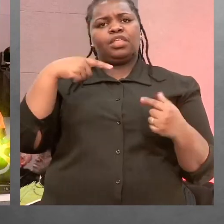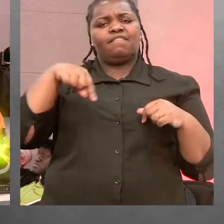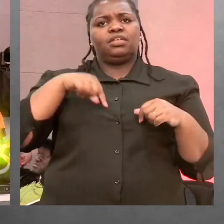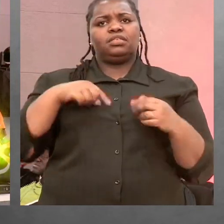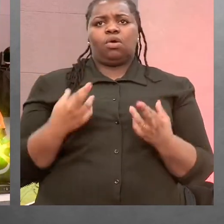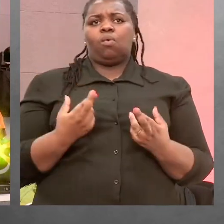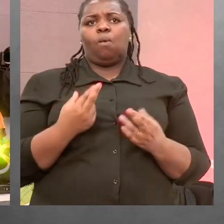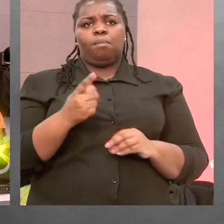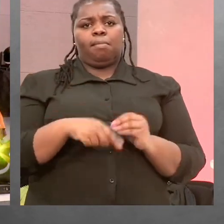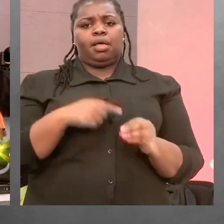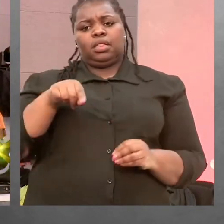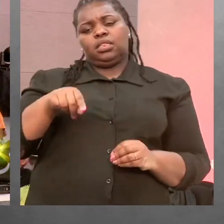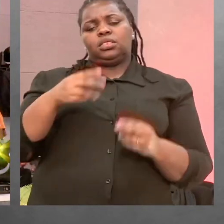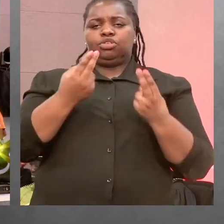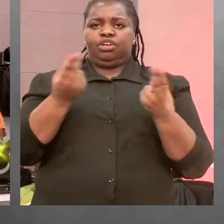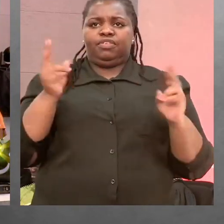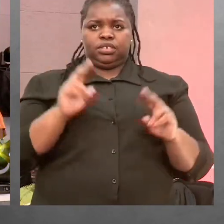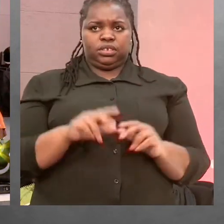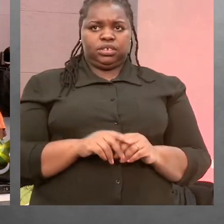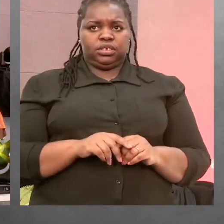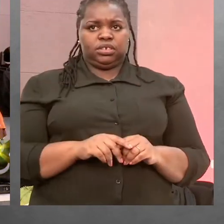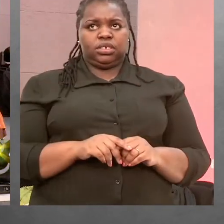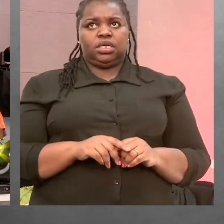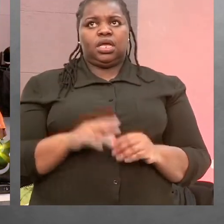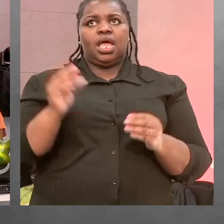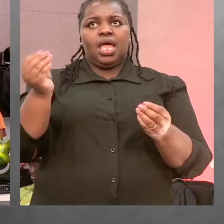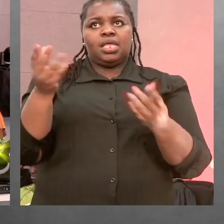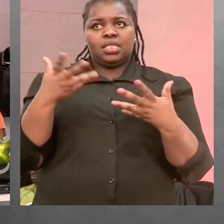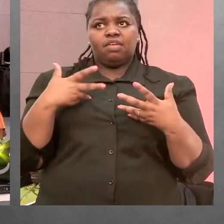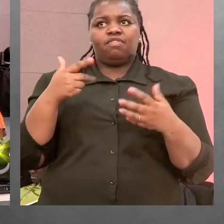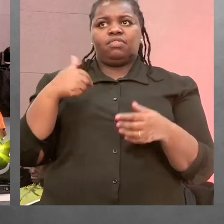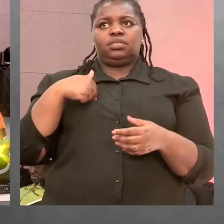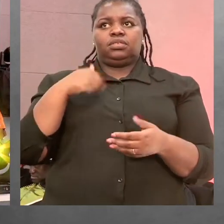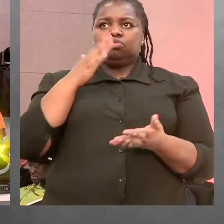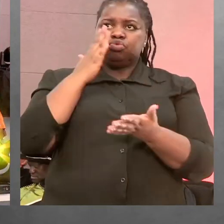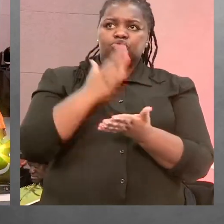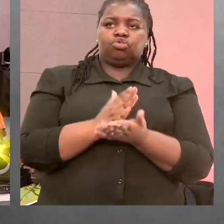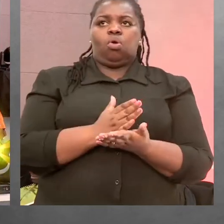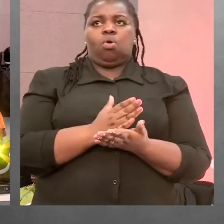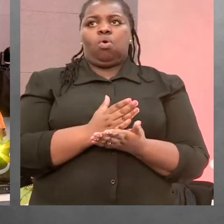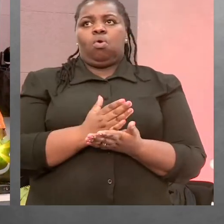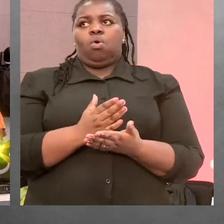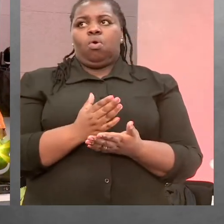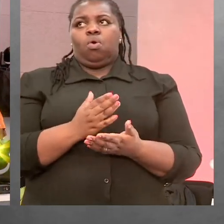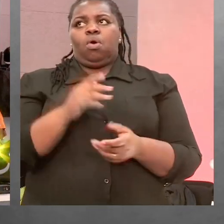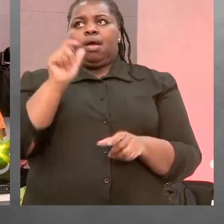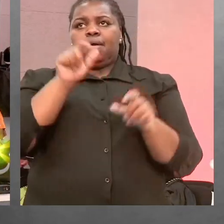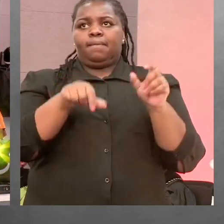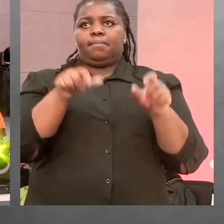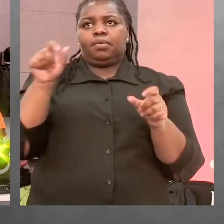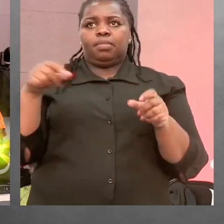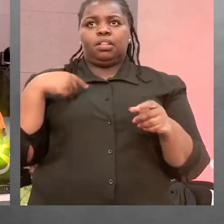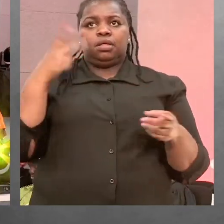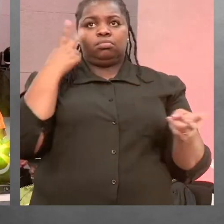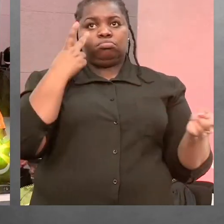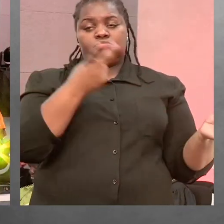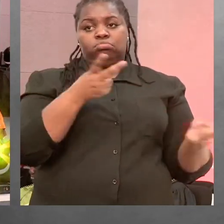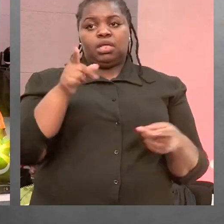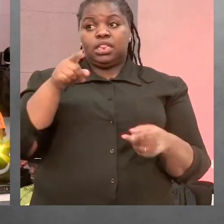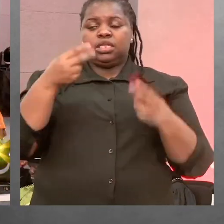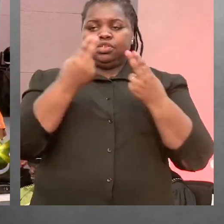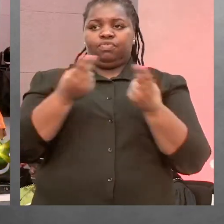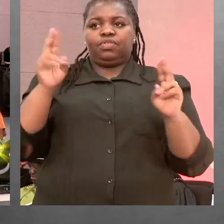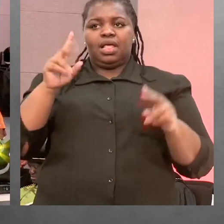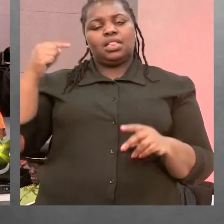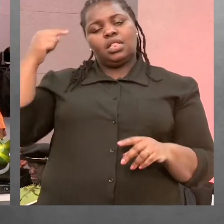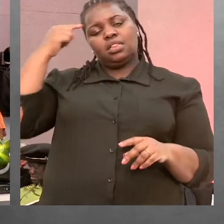ngale-Lake University. Kusinika ukuqiniseka kokuba abantu abajonge le-Lake University